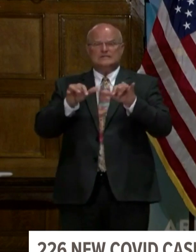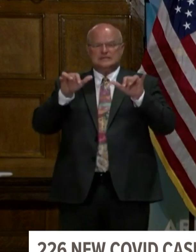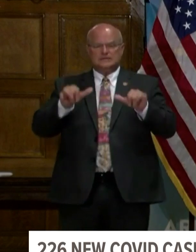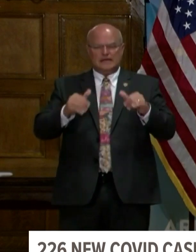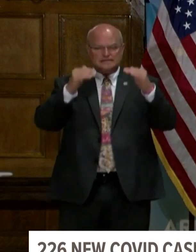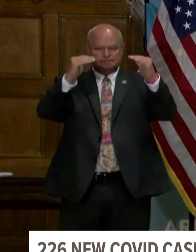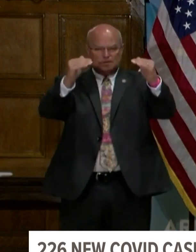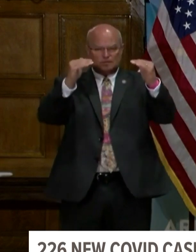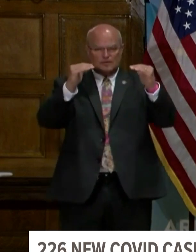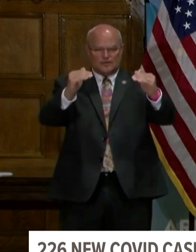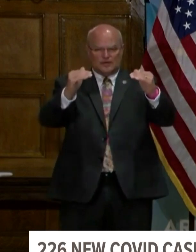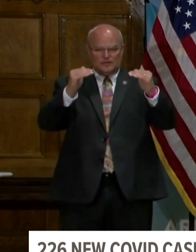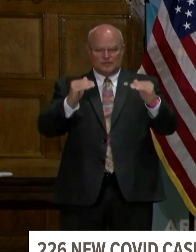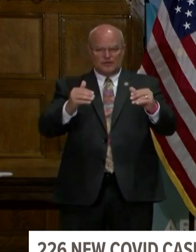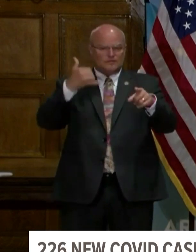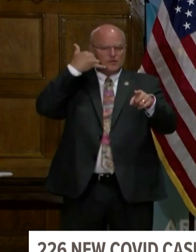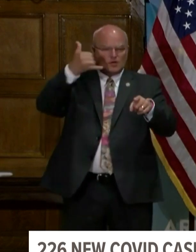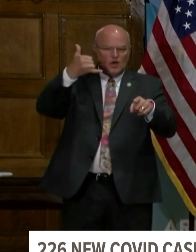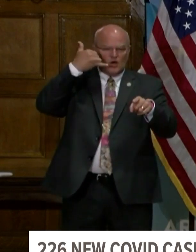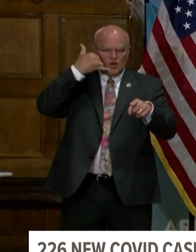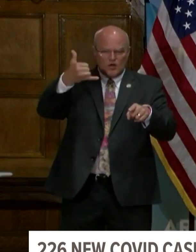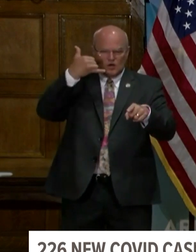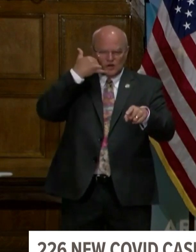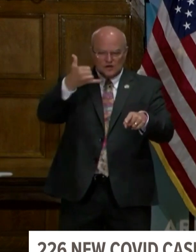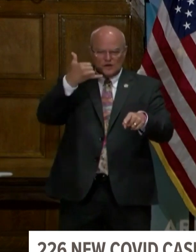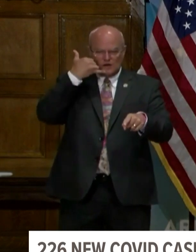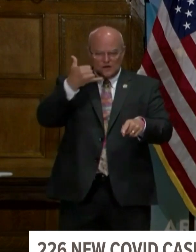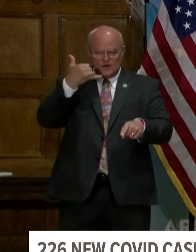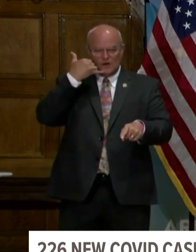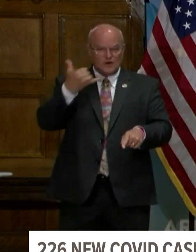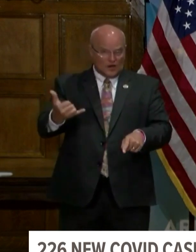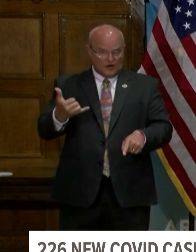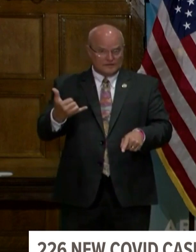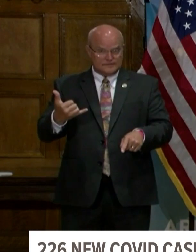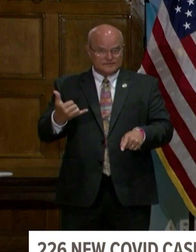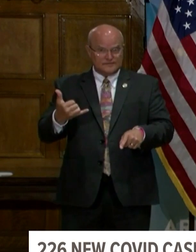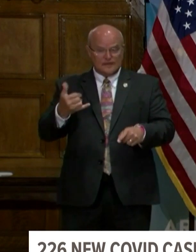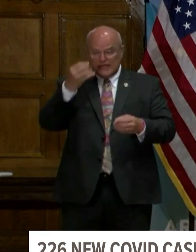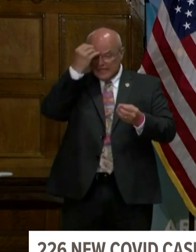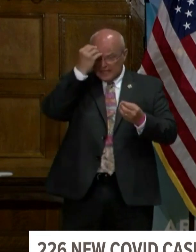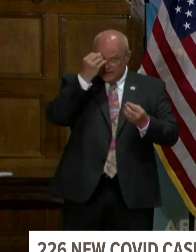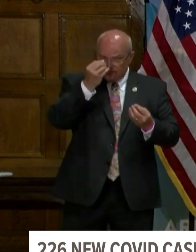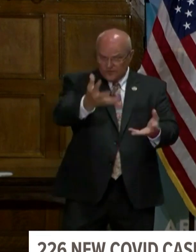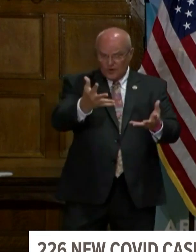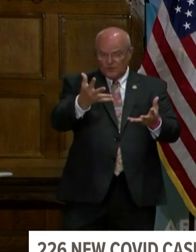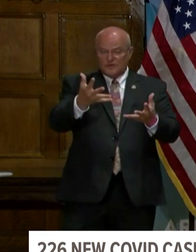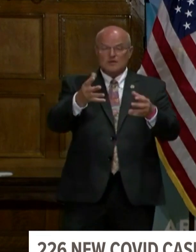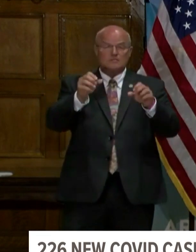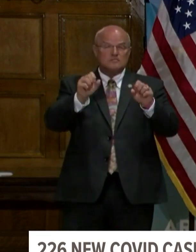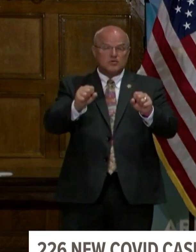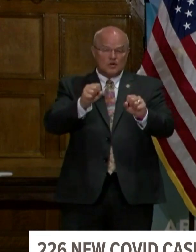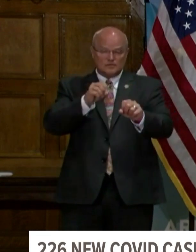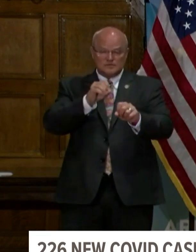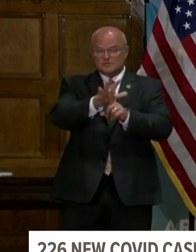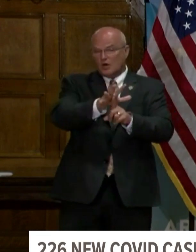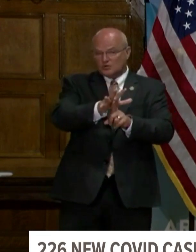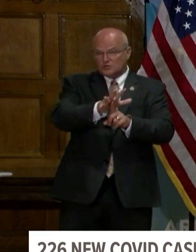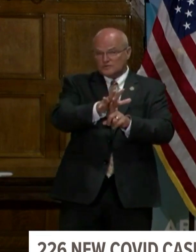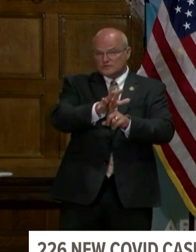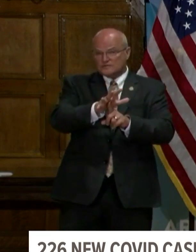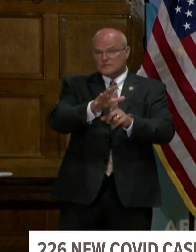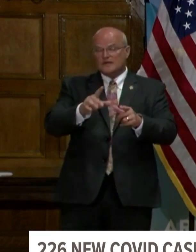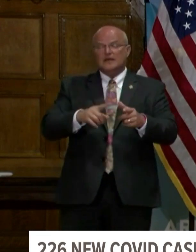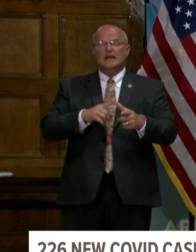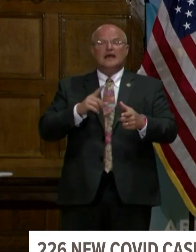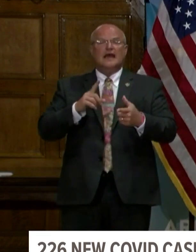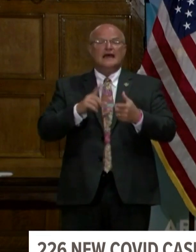systematically go through and call each one of the contacts, inform them of the probable exposure,